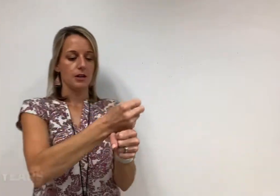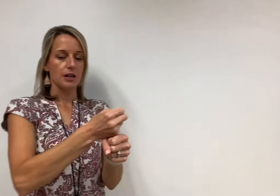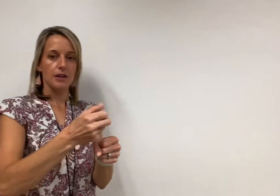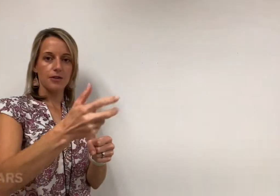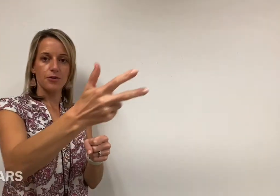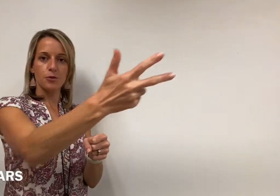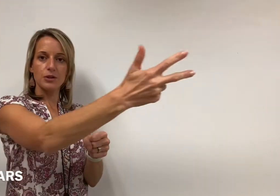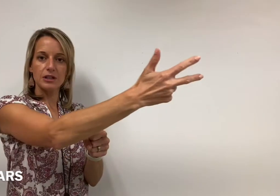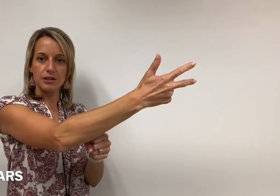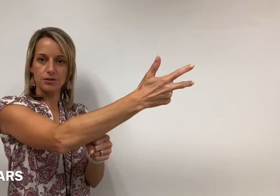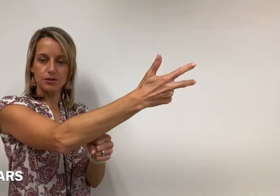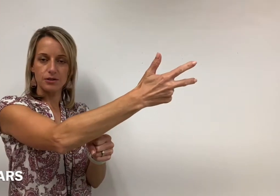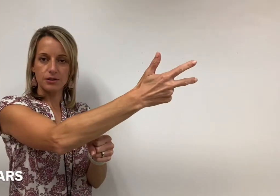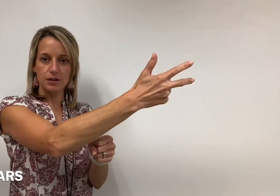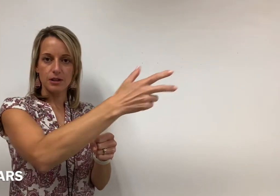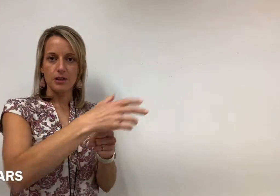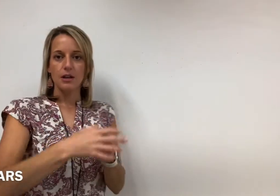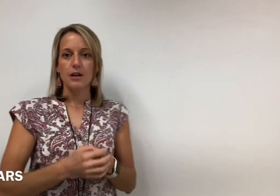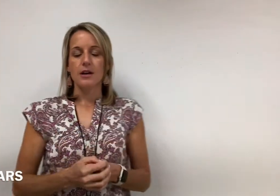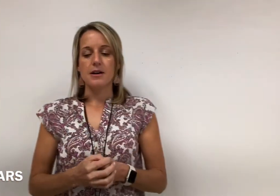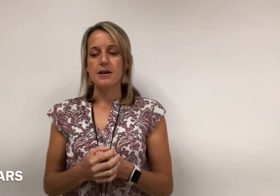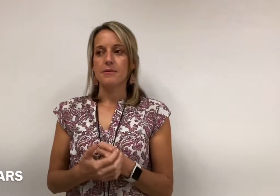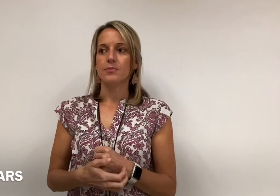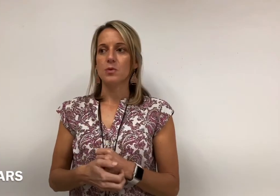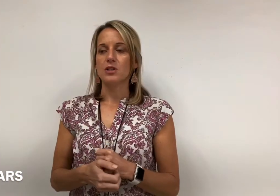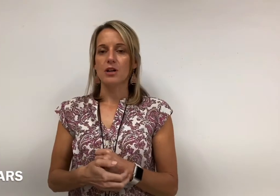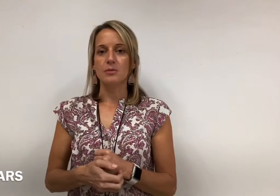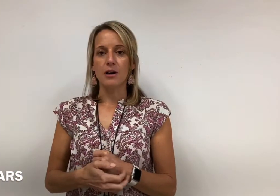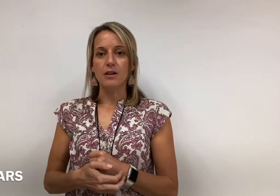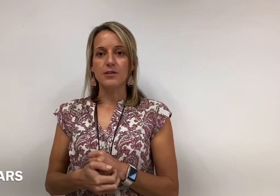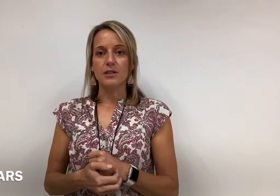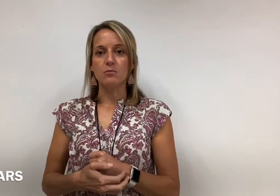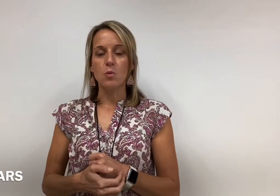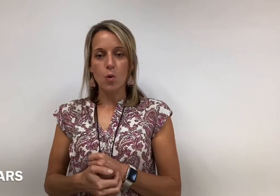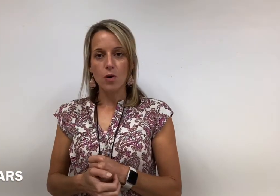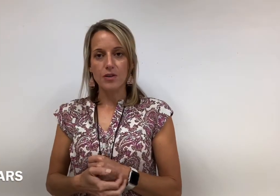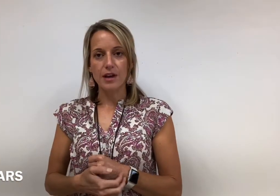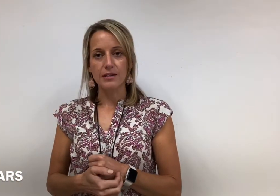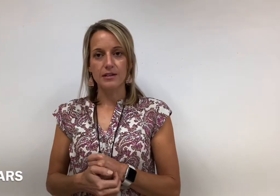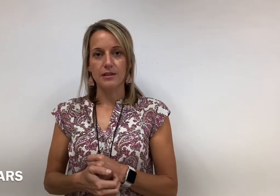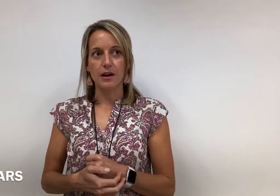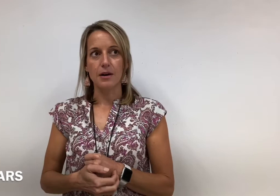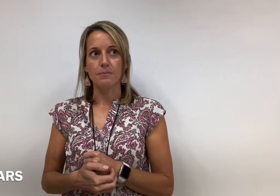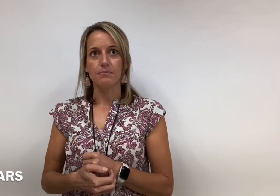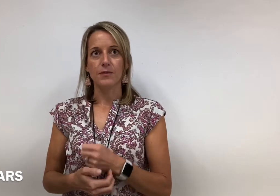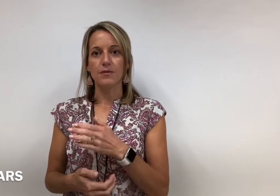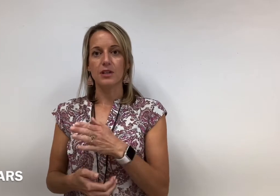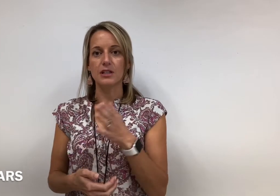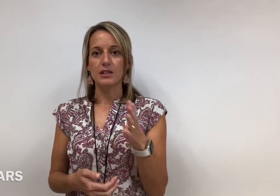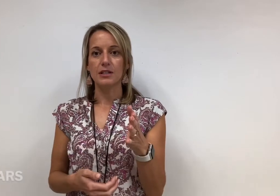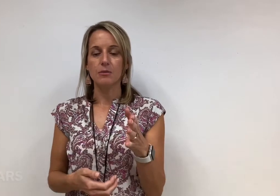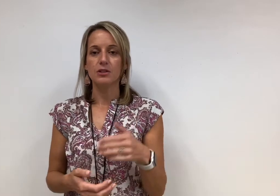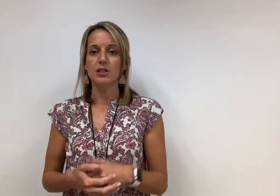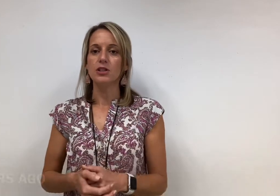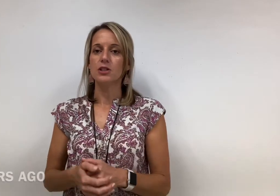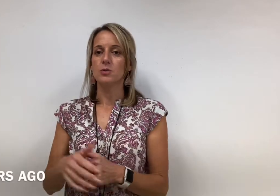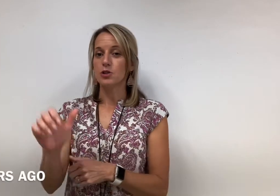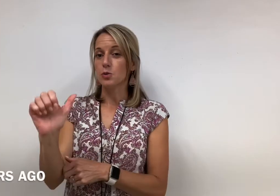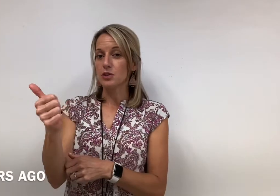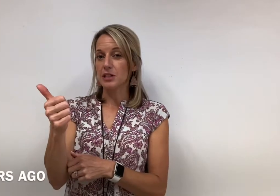in 3 years. We talked about if it's more than, if it gets into double digits, you would do